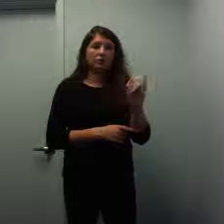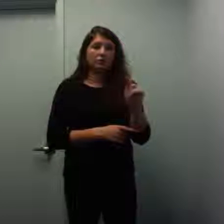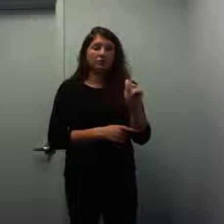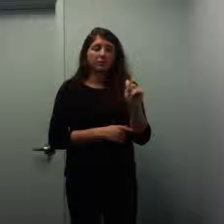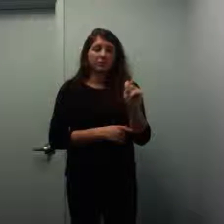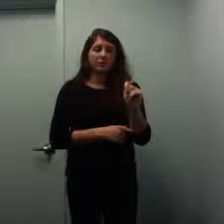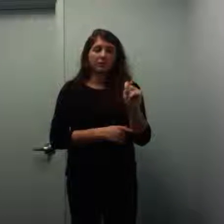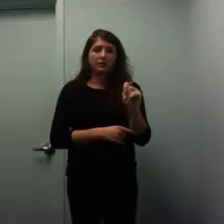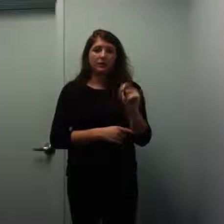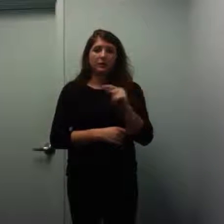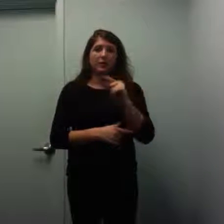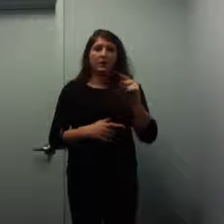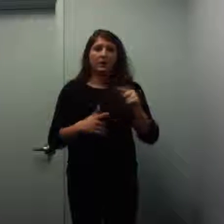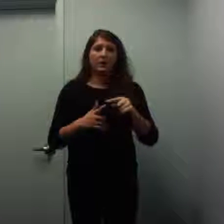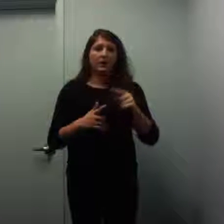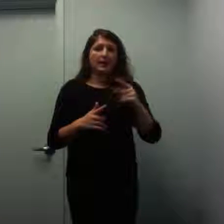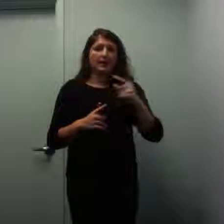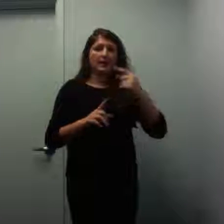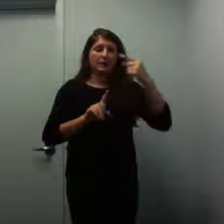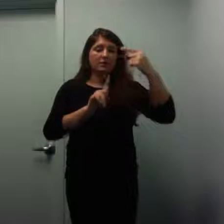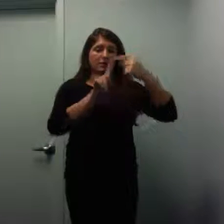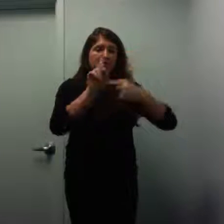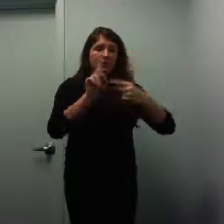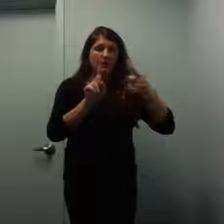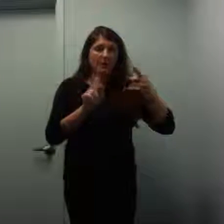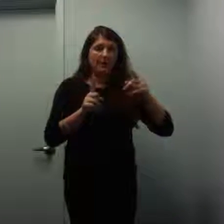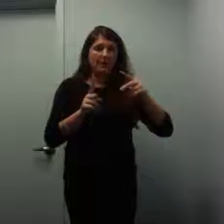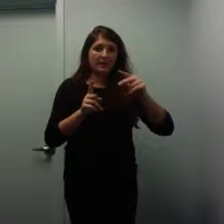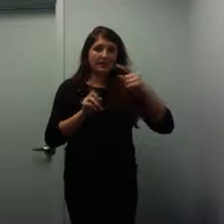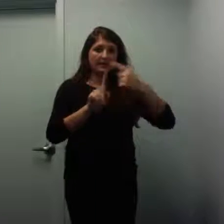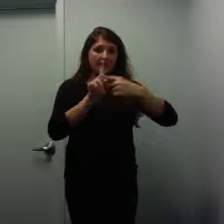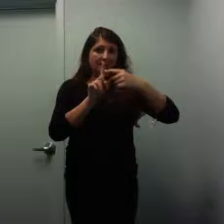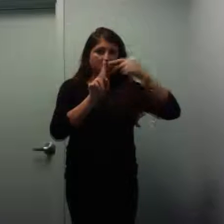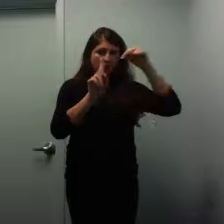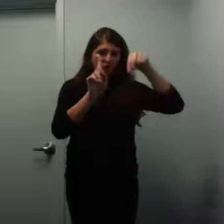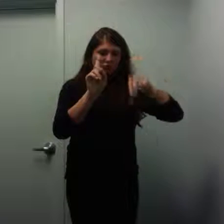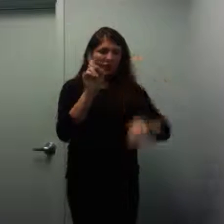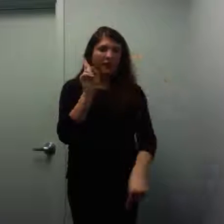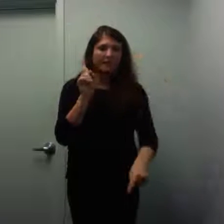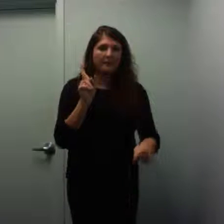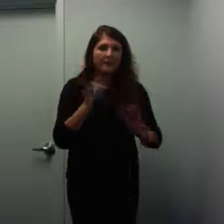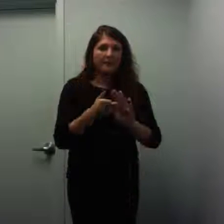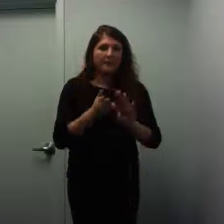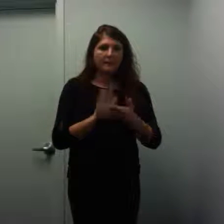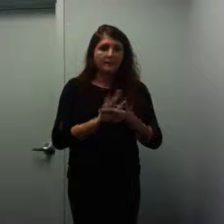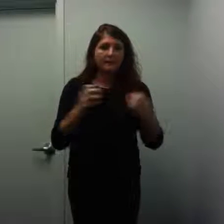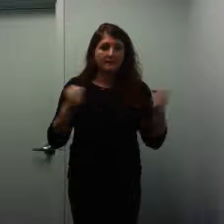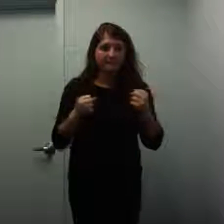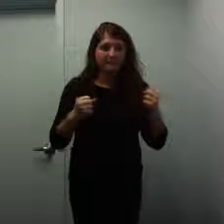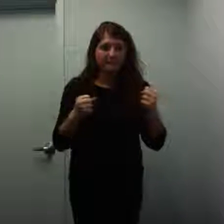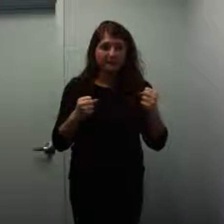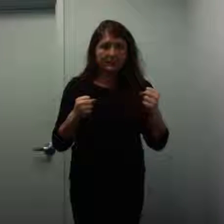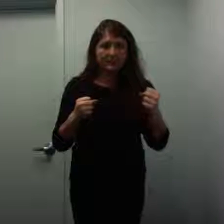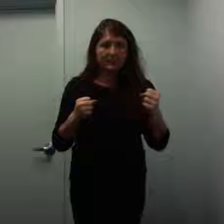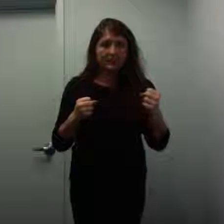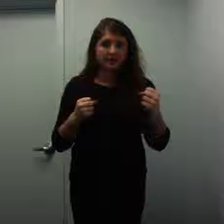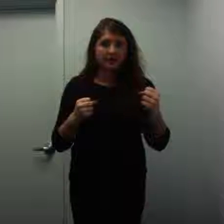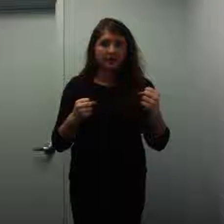or you have dew occur and it drops below freezing, 0 degrees Celsius or 32 degrees Fahrenheit, then you